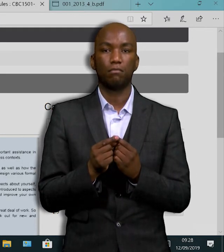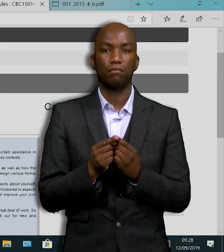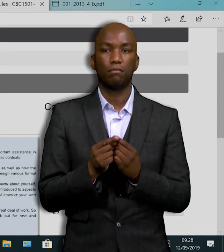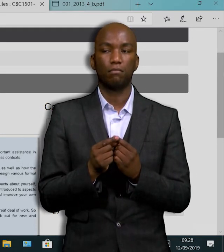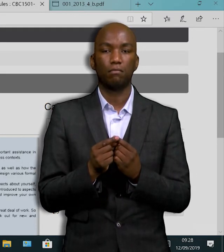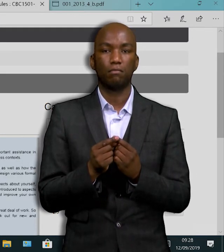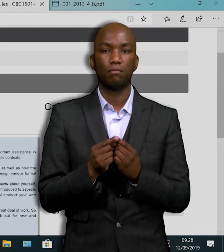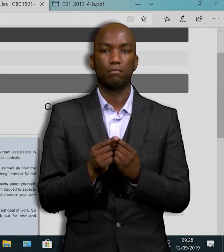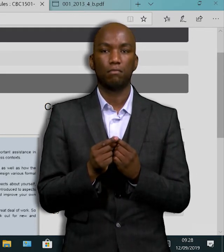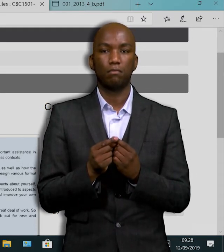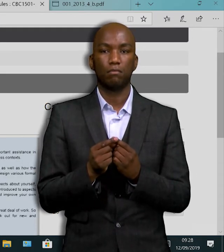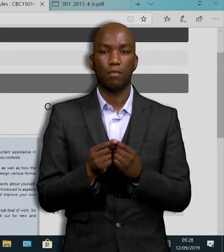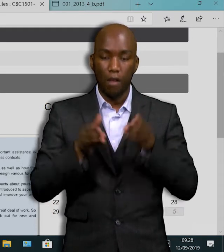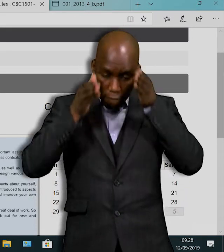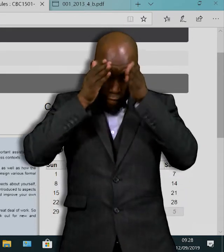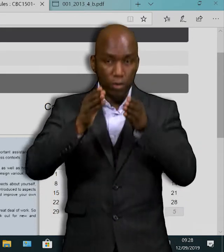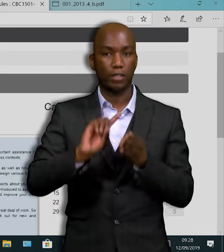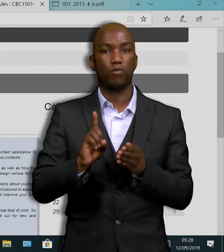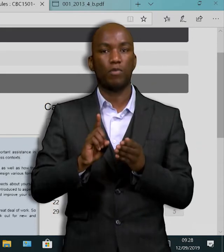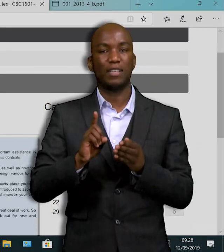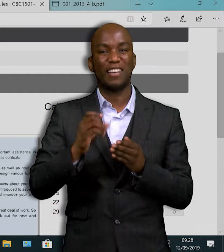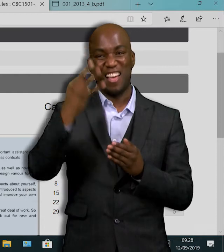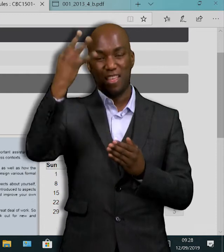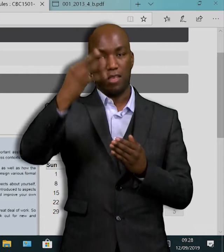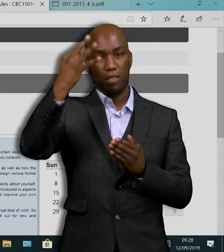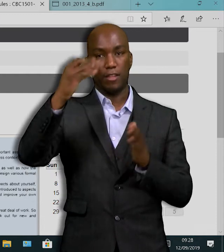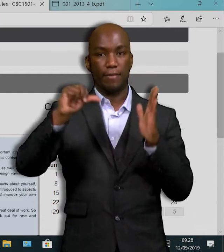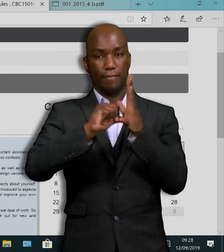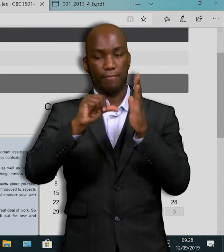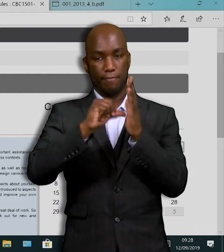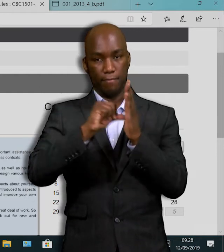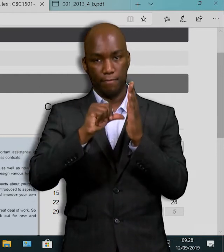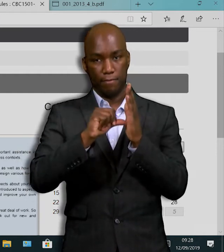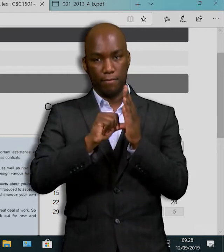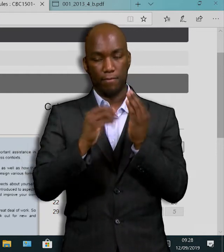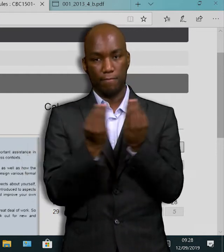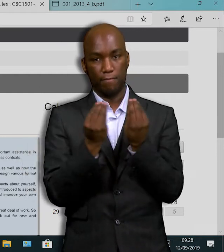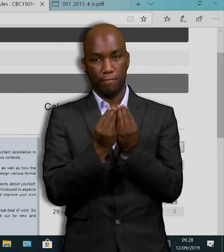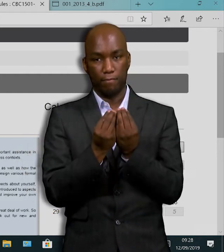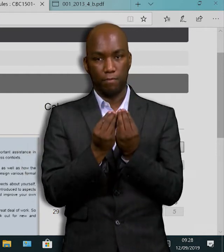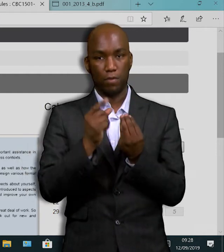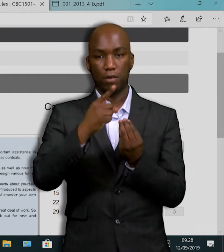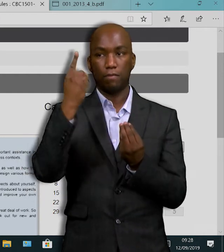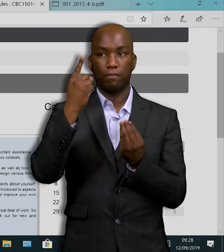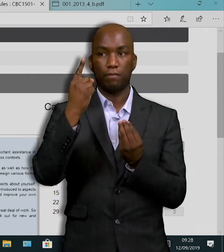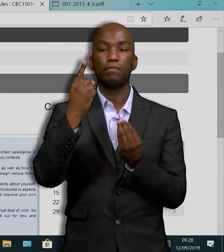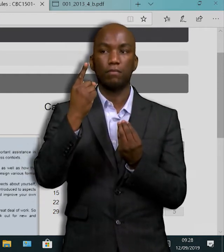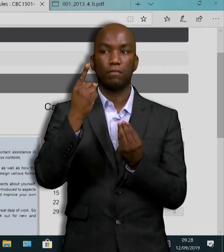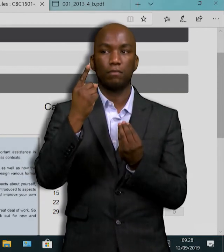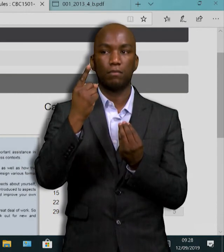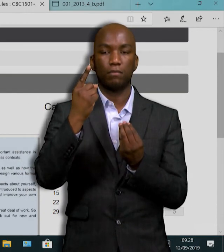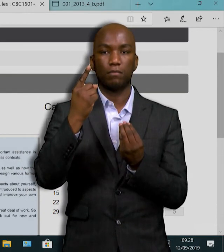We focus on three important areas in the tuition and assessment of this module,